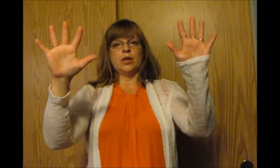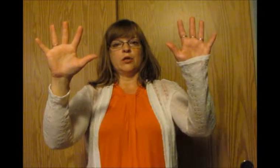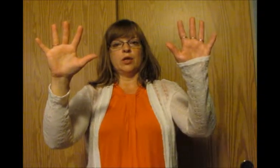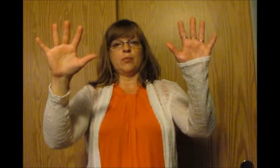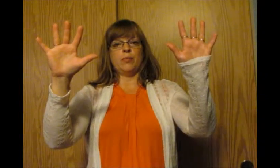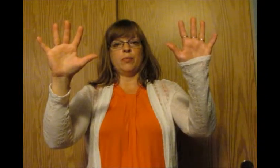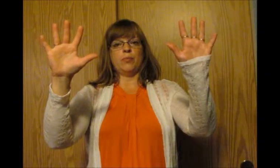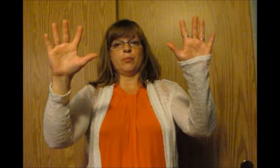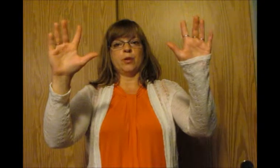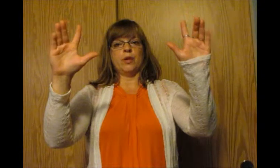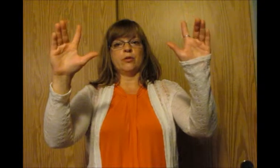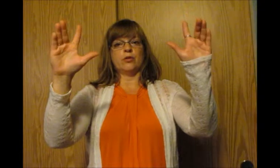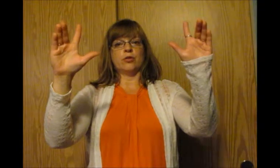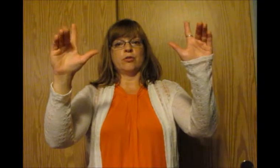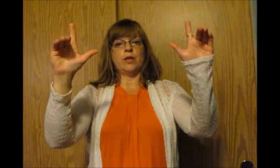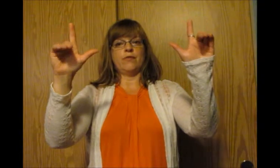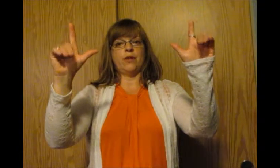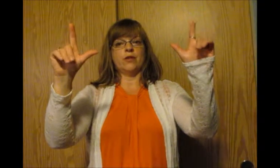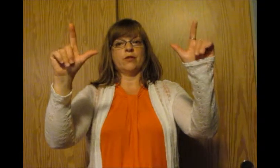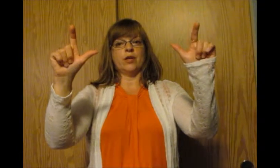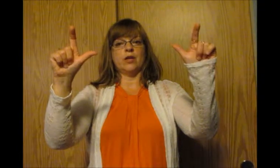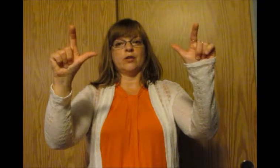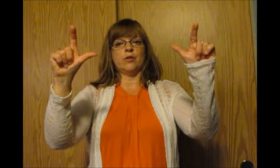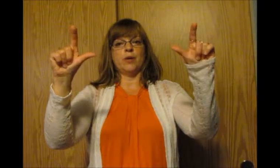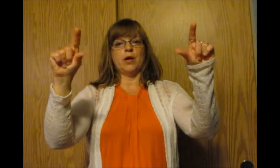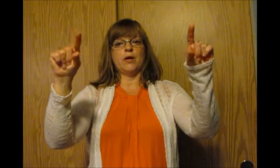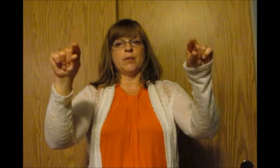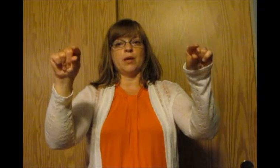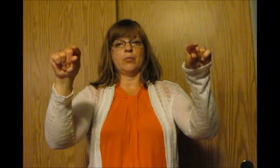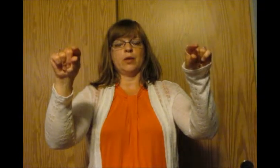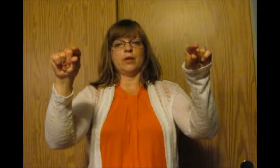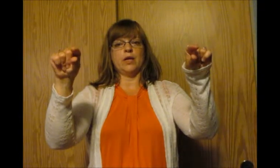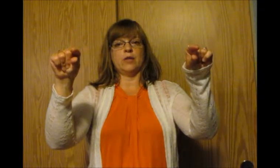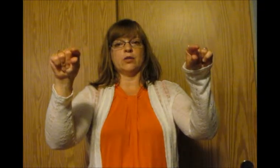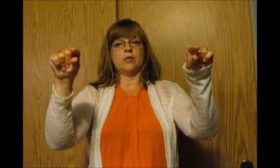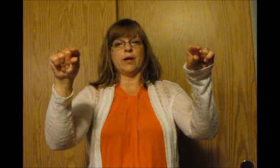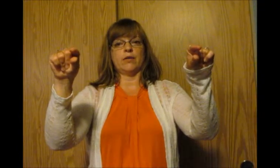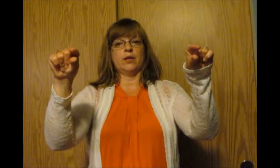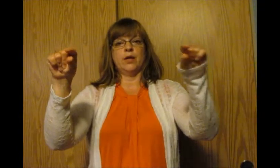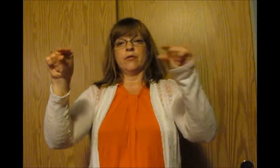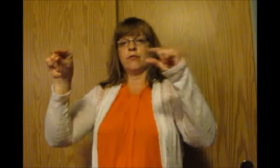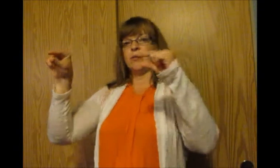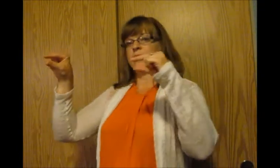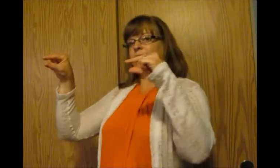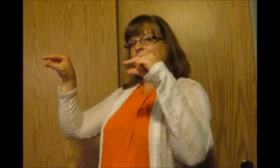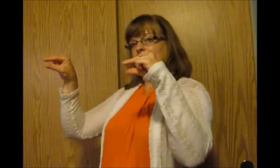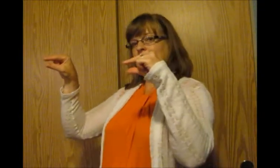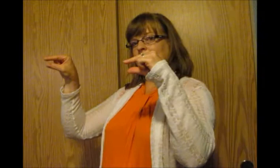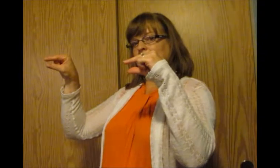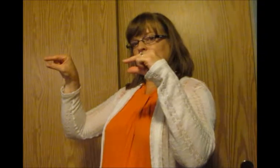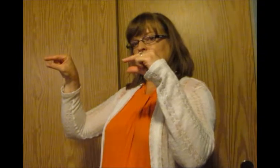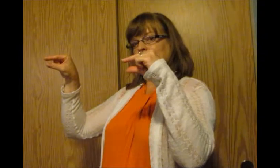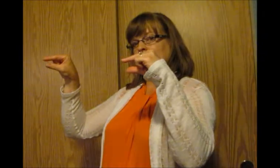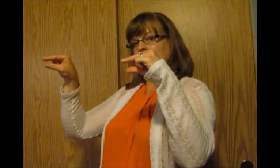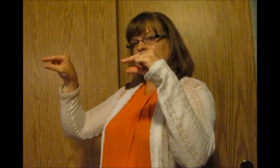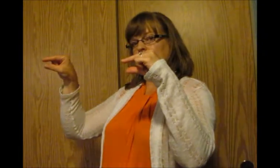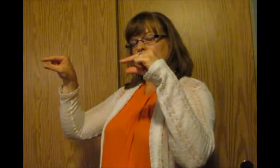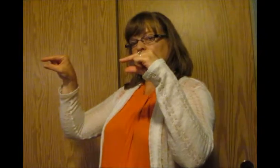You bring those three fingers down onto your palm and point the other two out. From the side, it looks like that,